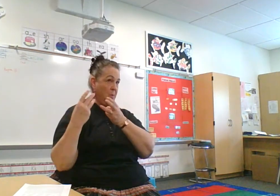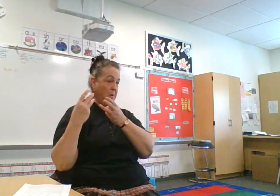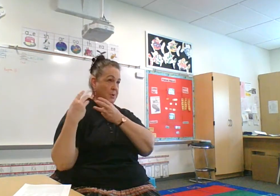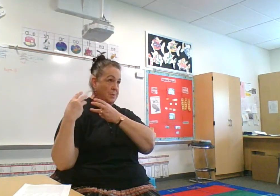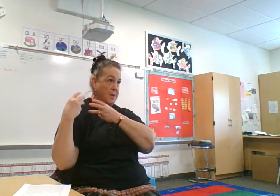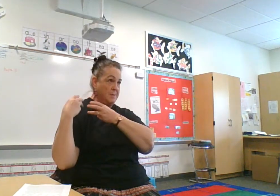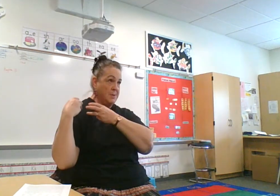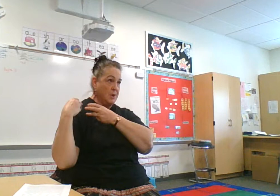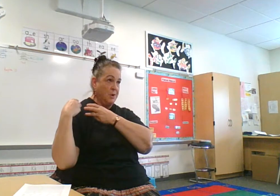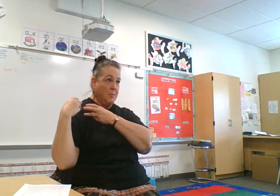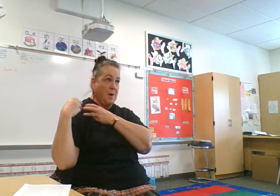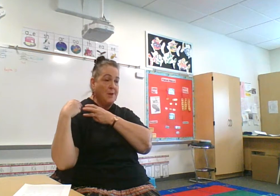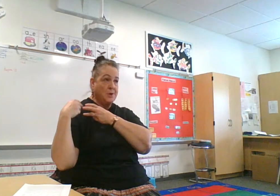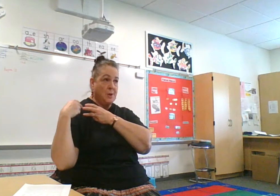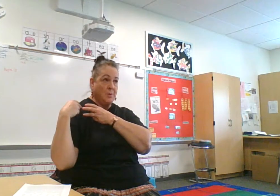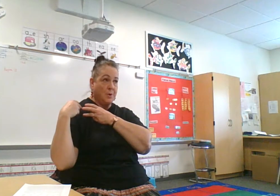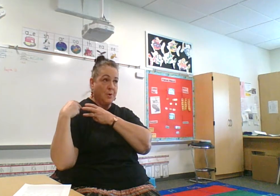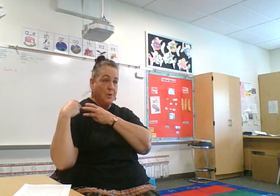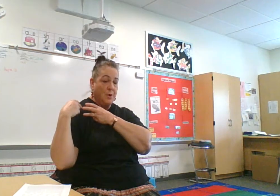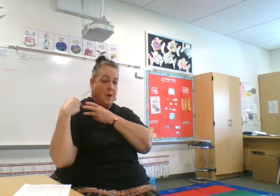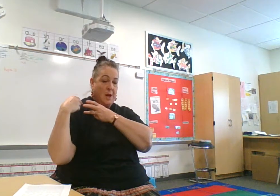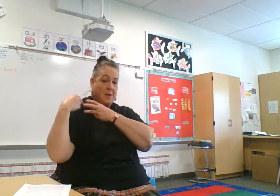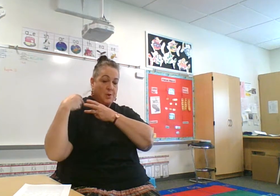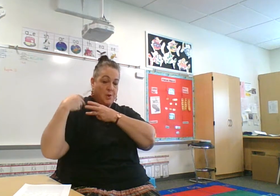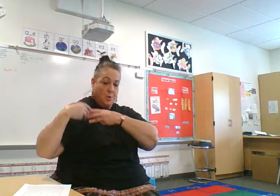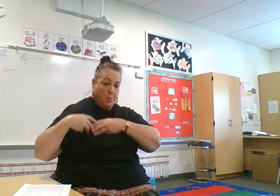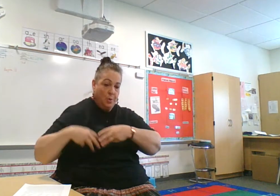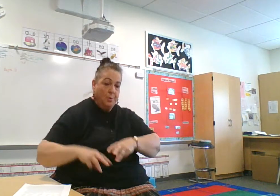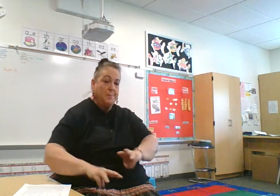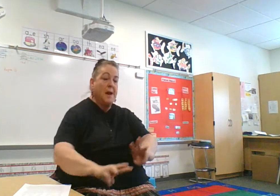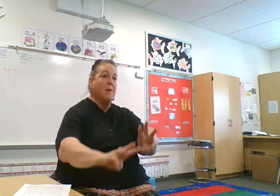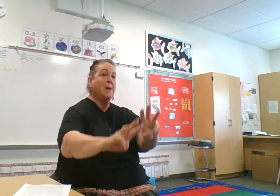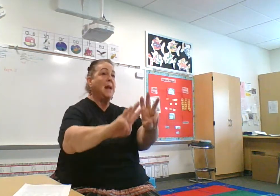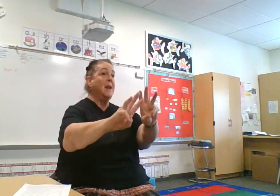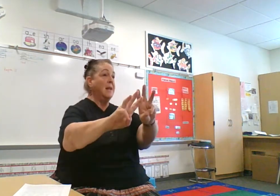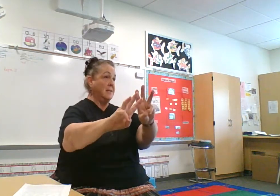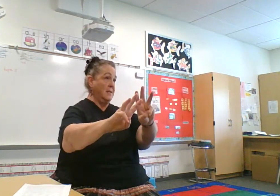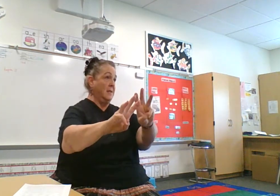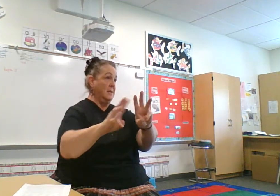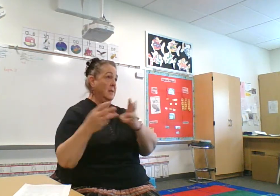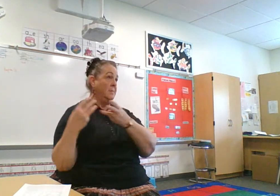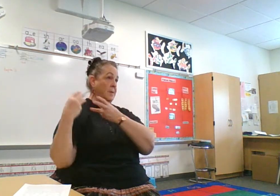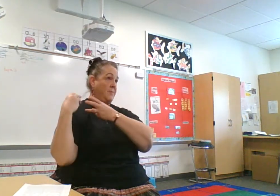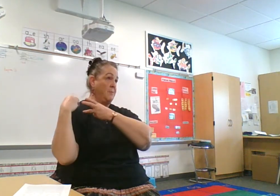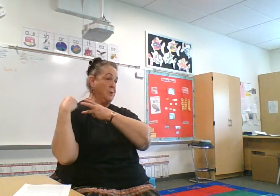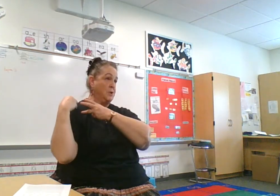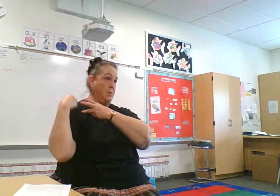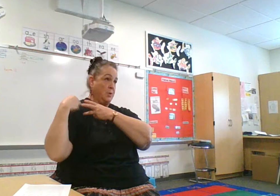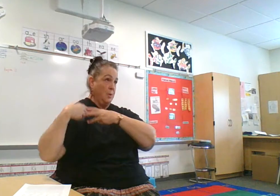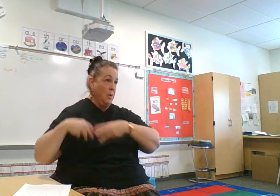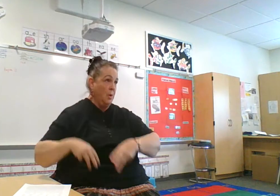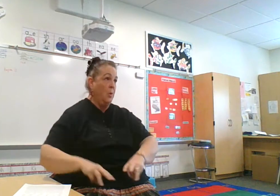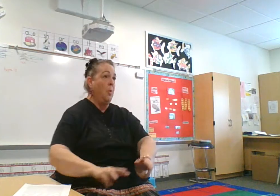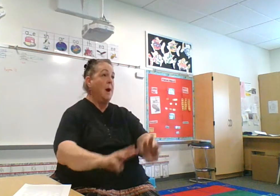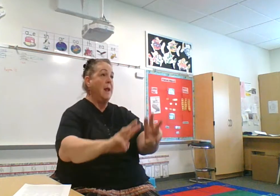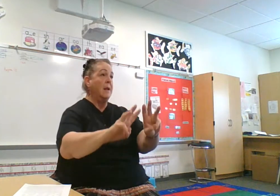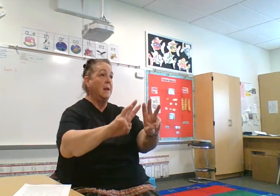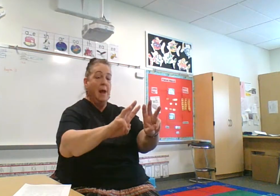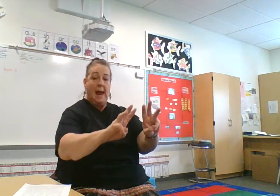2 W's on your right shoulder, swoop down, kind of like still, but from the shoulder, while, and